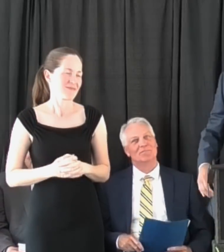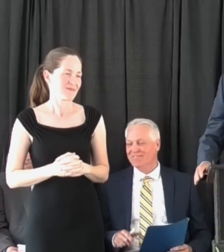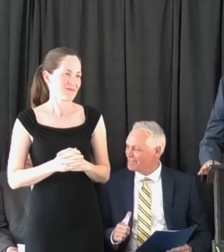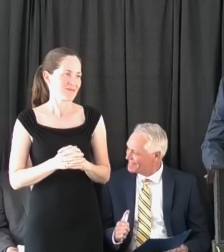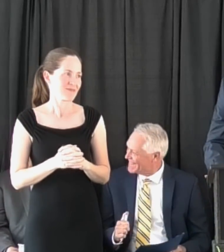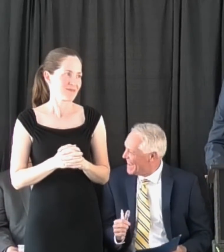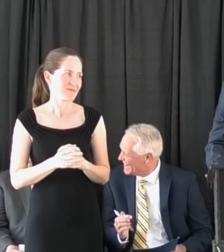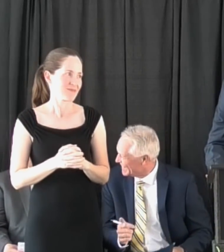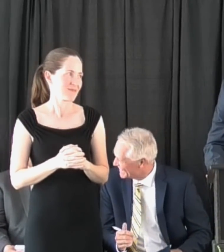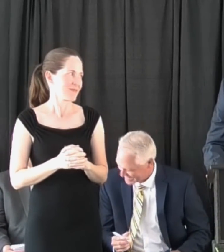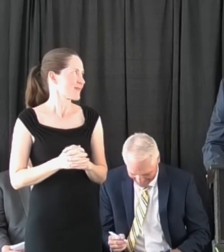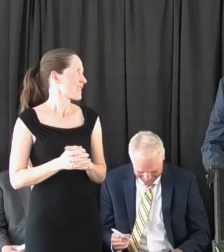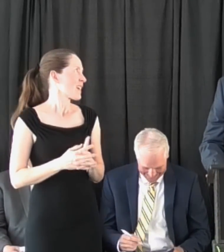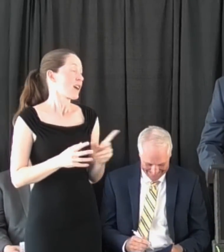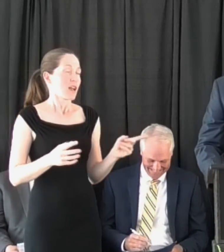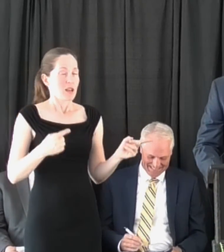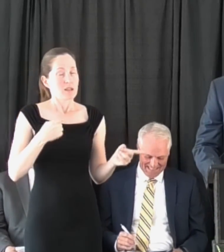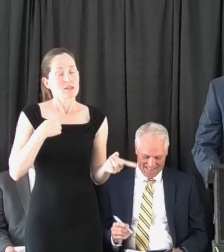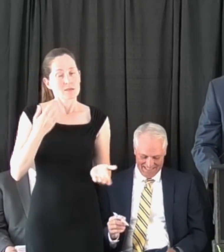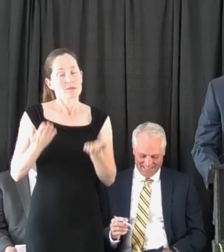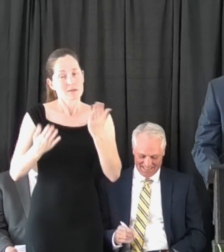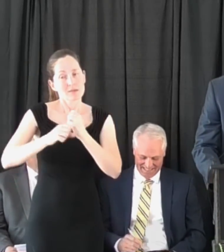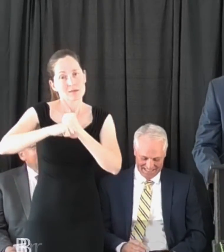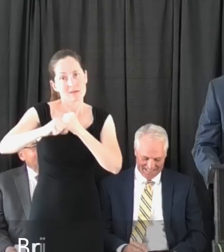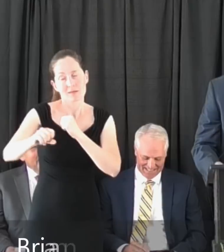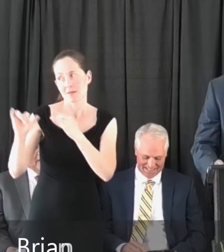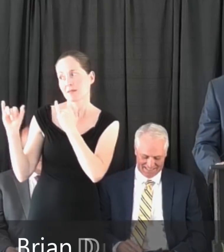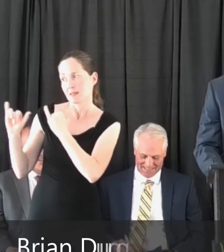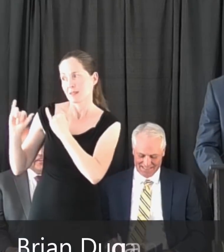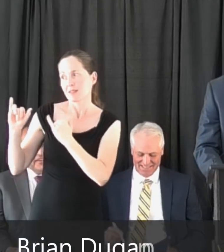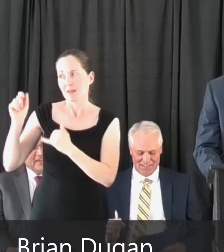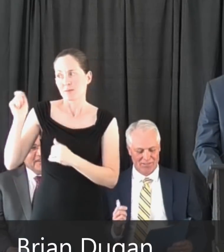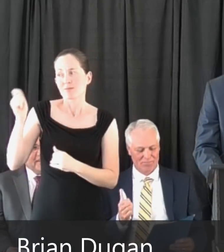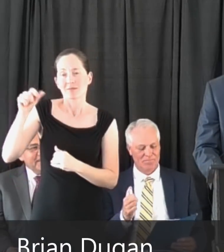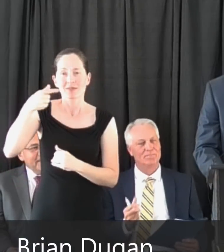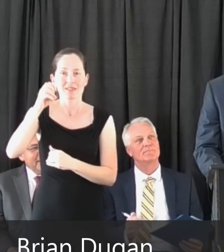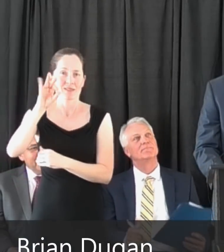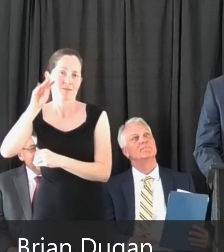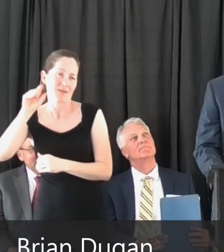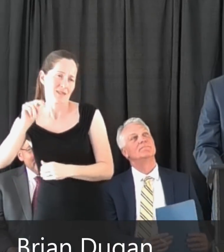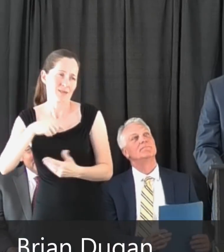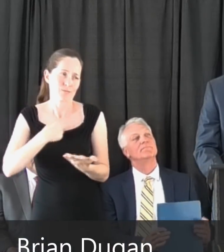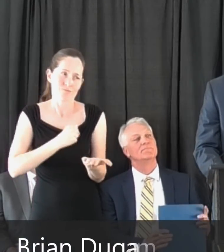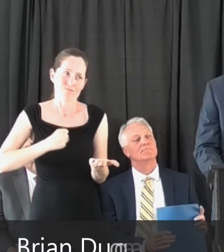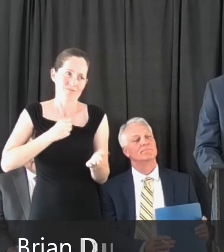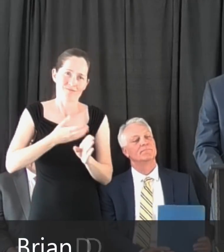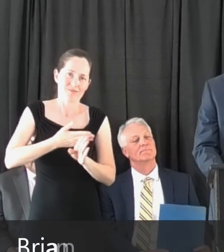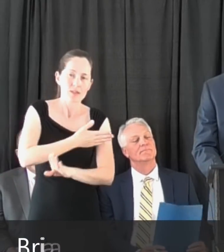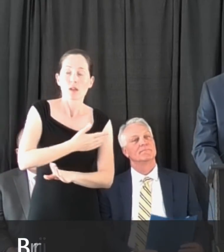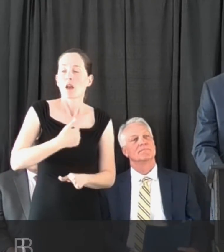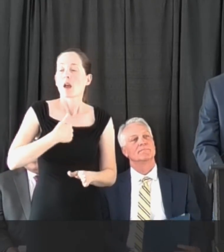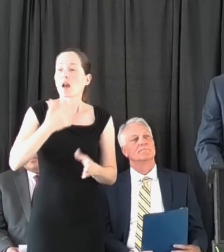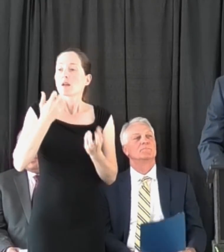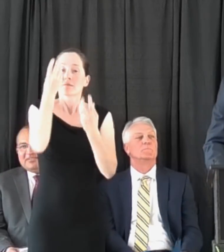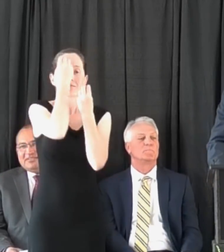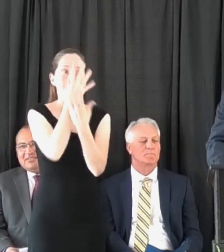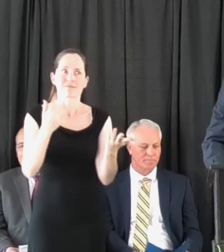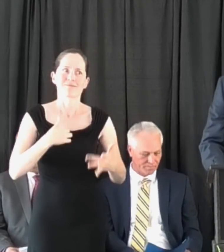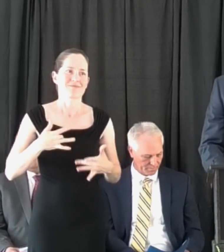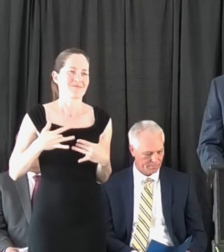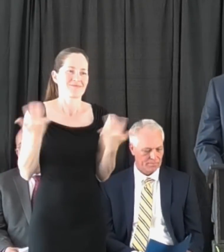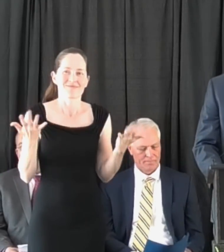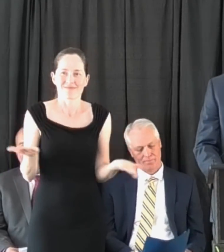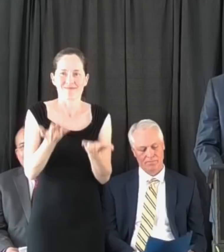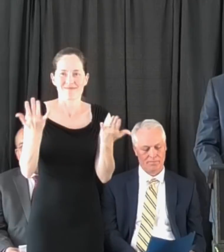I won't be much quicker than Judge Gelfman, so apologies in advance. I'd like to say that I'm thrilled to be up here today. On behalf